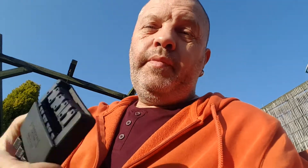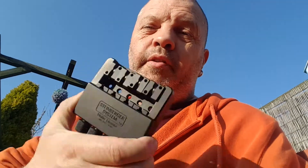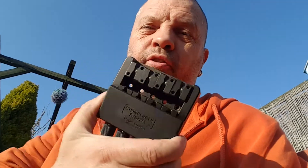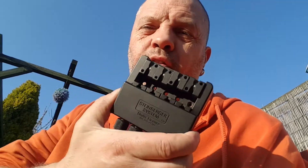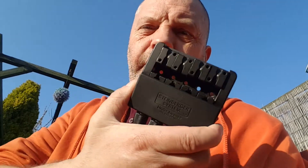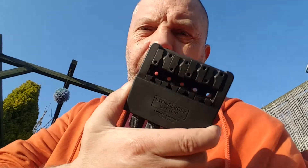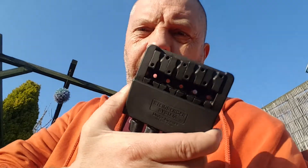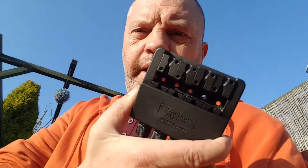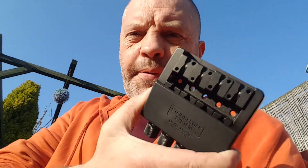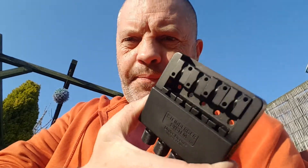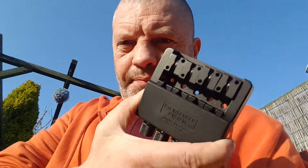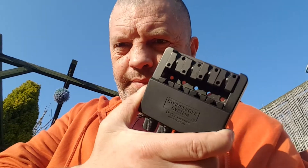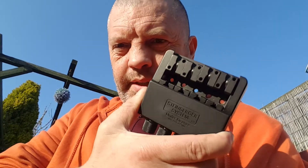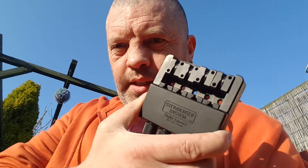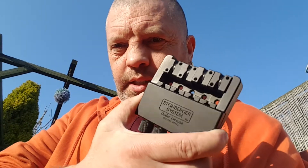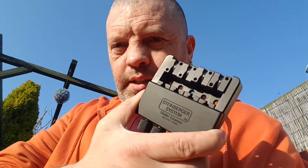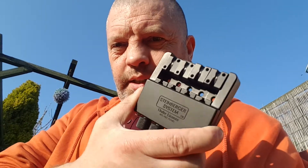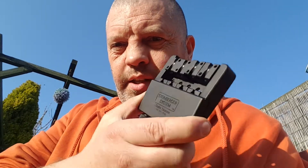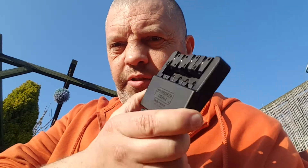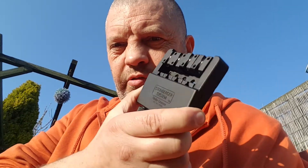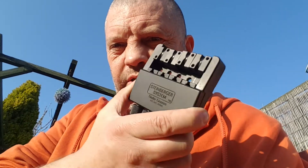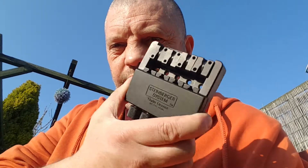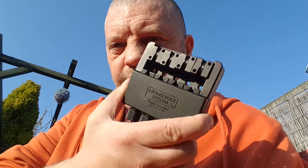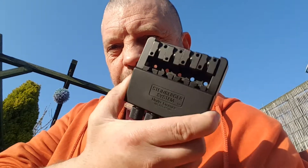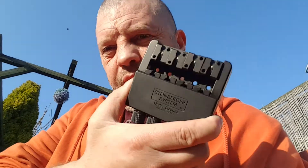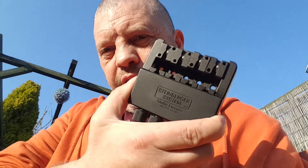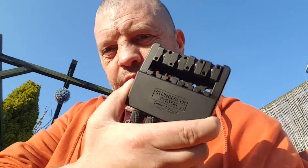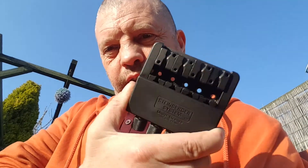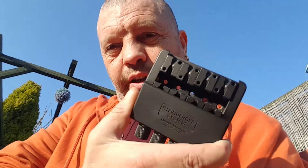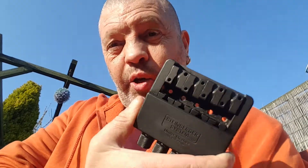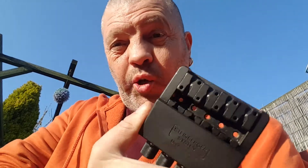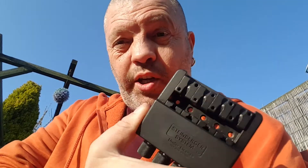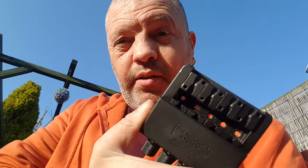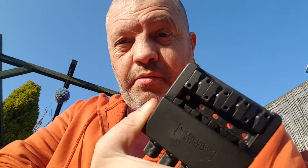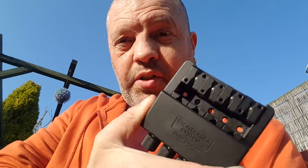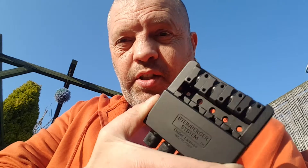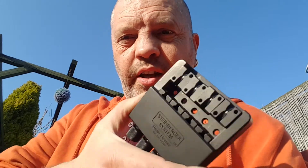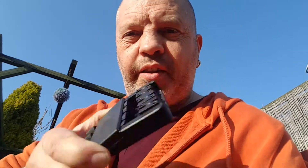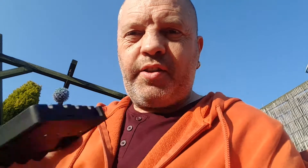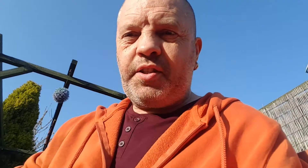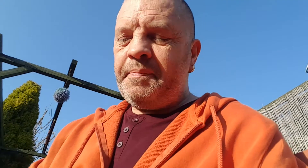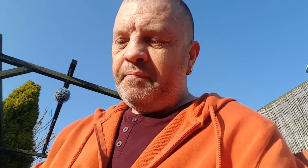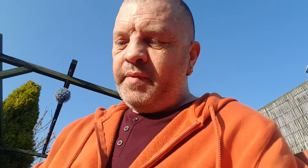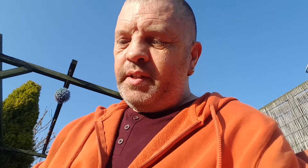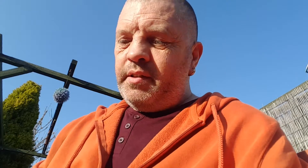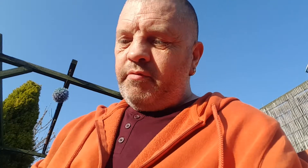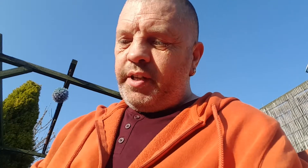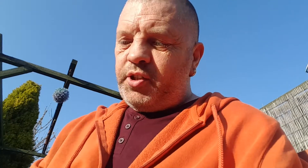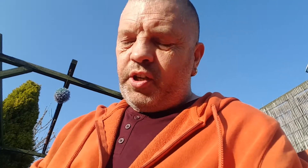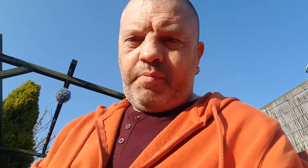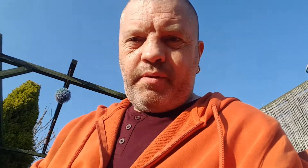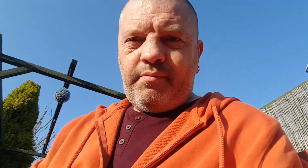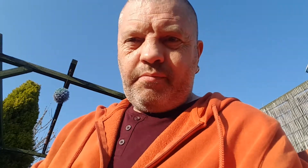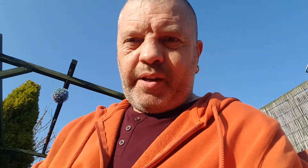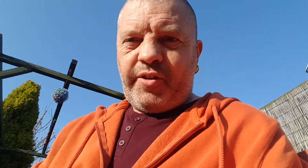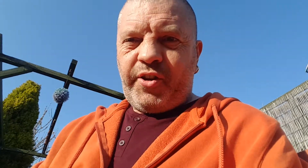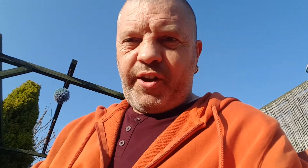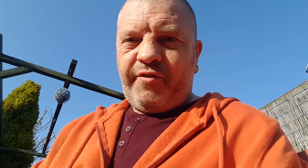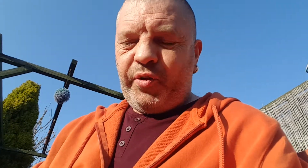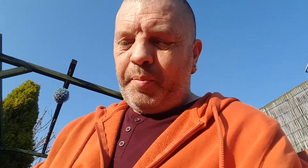If you look on eBay, there's hundreds of things that look just like this, really cheap, about 30 or 40